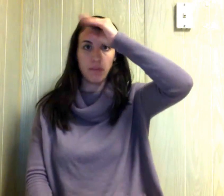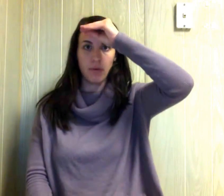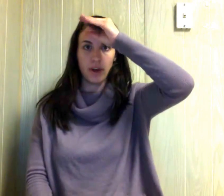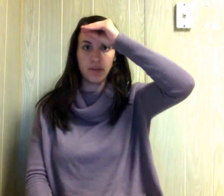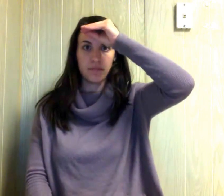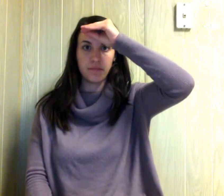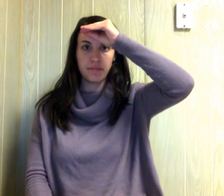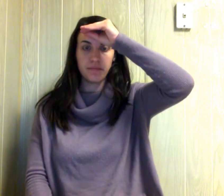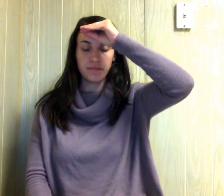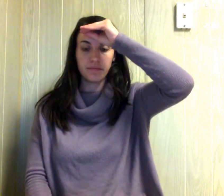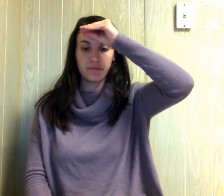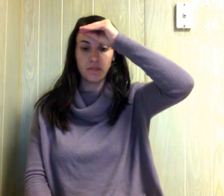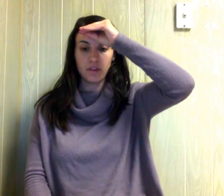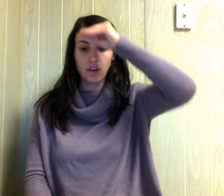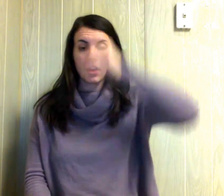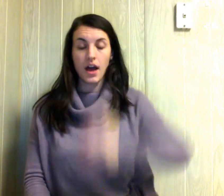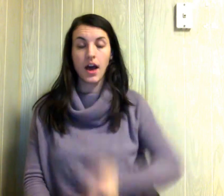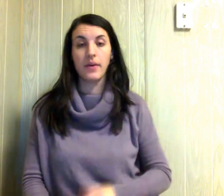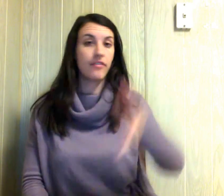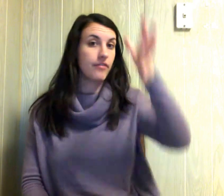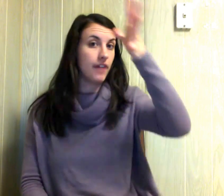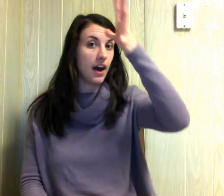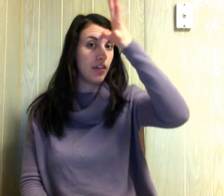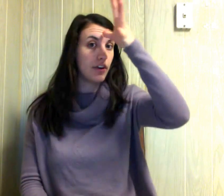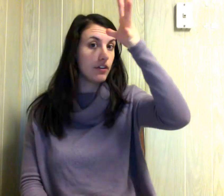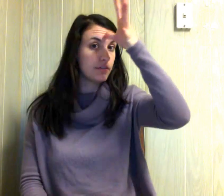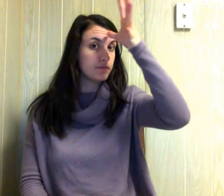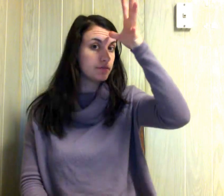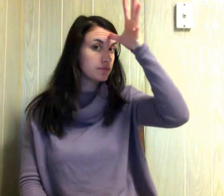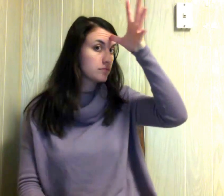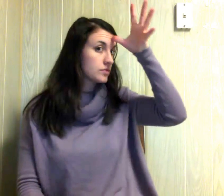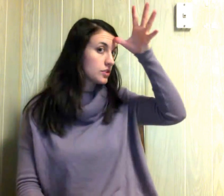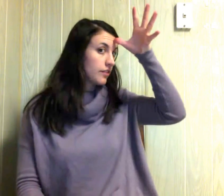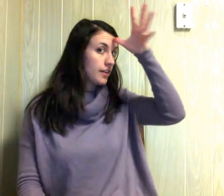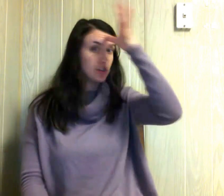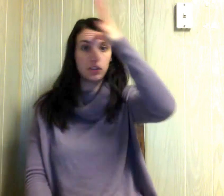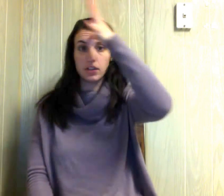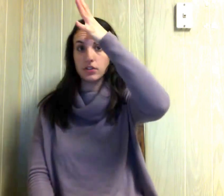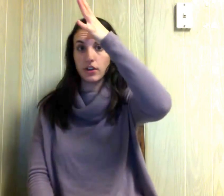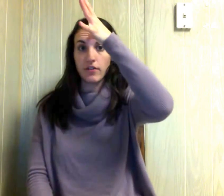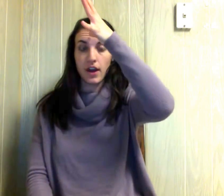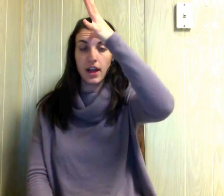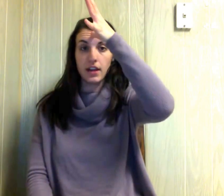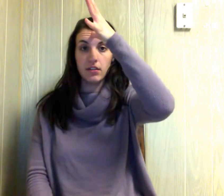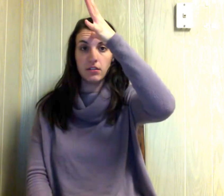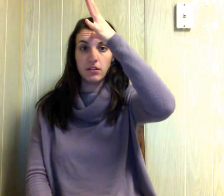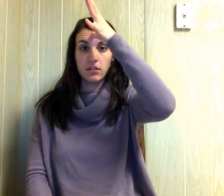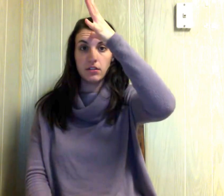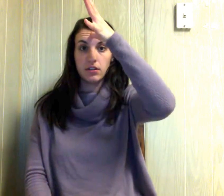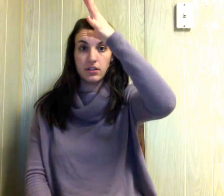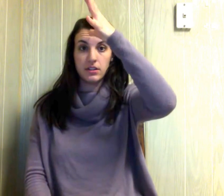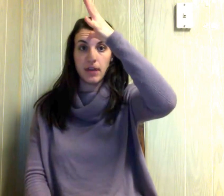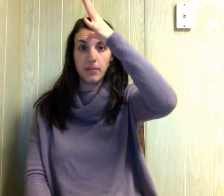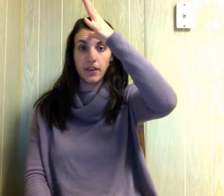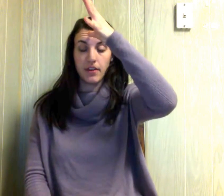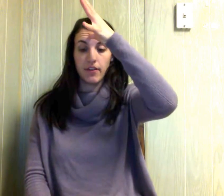boy. We have father. So father is just on your forehead. Tap it there,